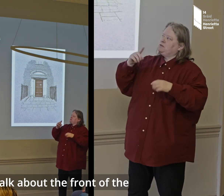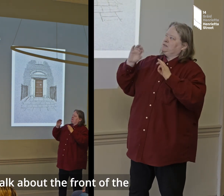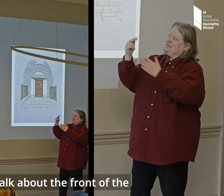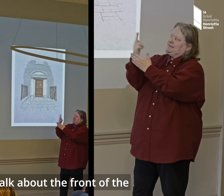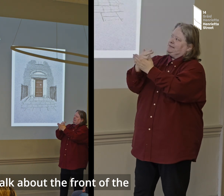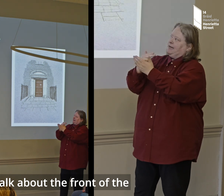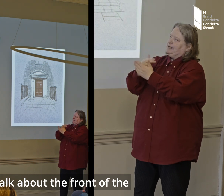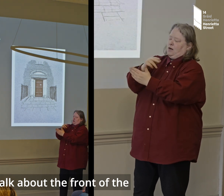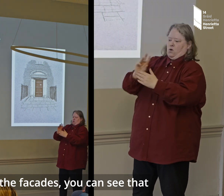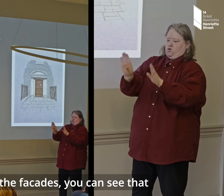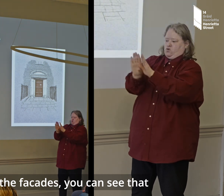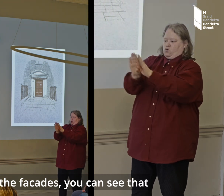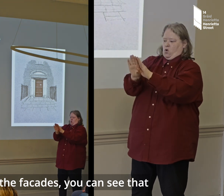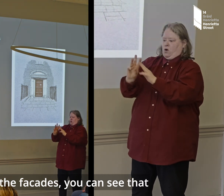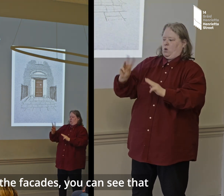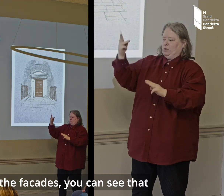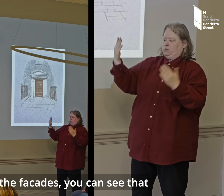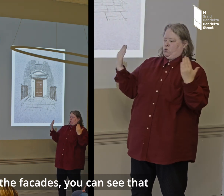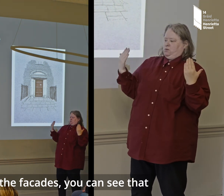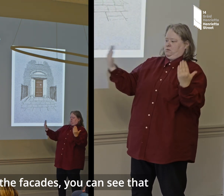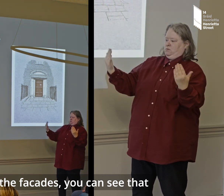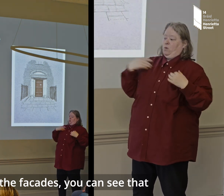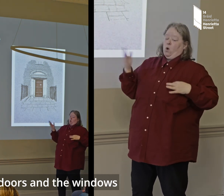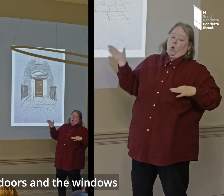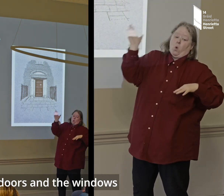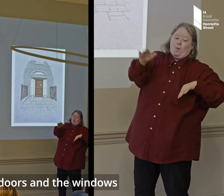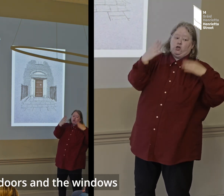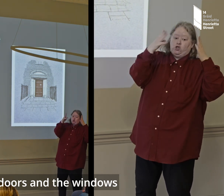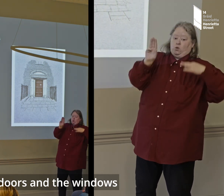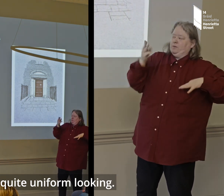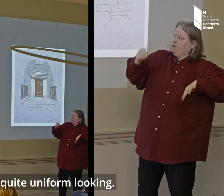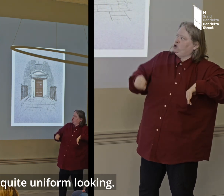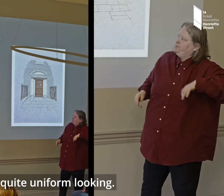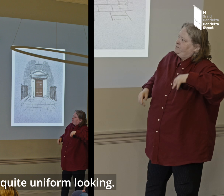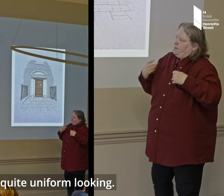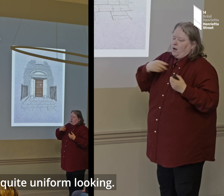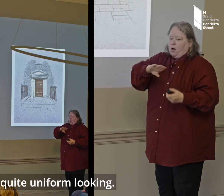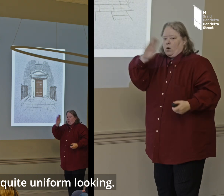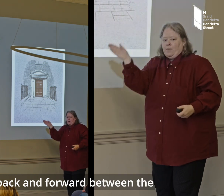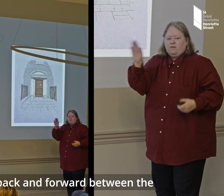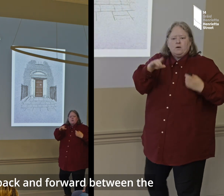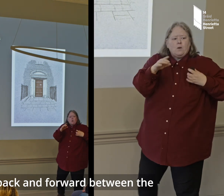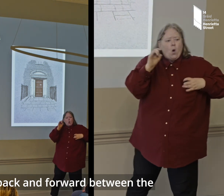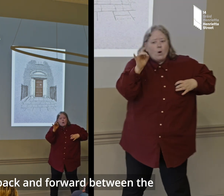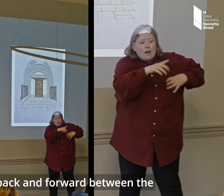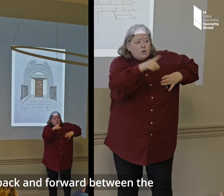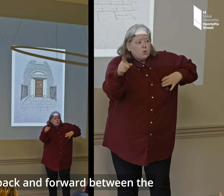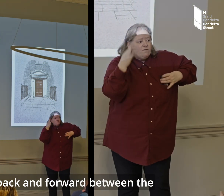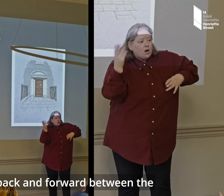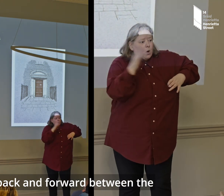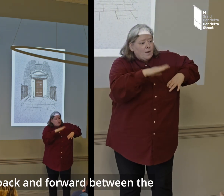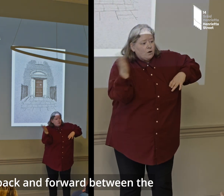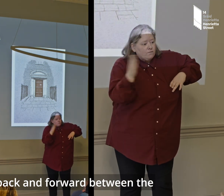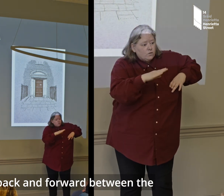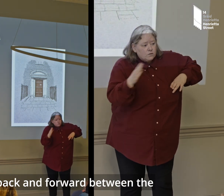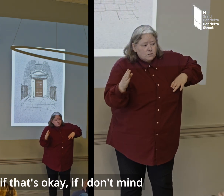So to talk about the front of the buildings, the facades, you can see that the doors and the windows are quite uniform looking. I might go back